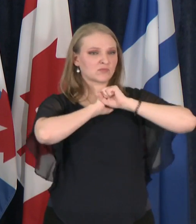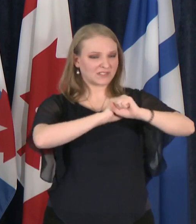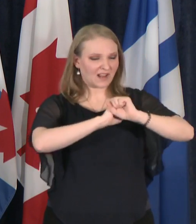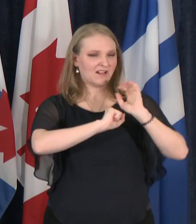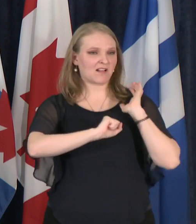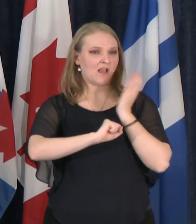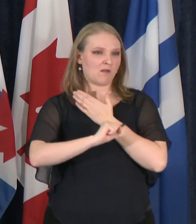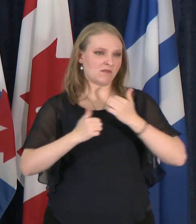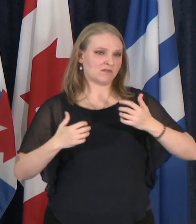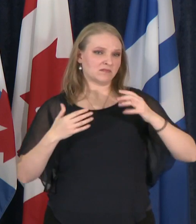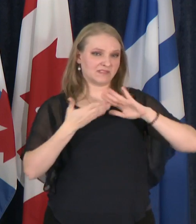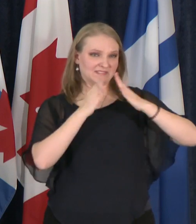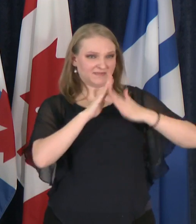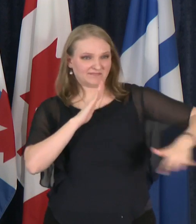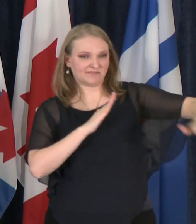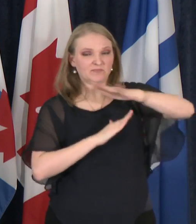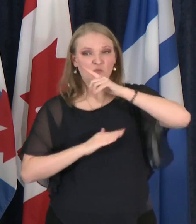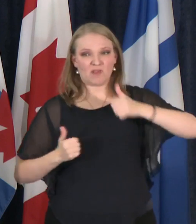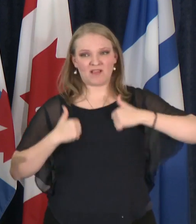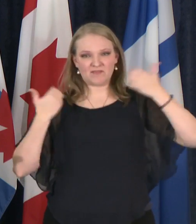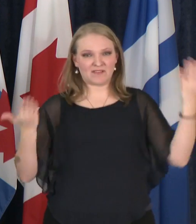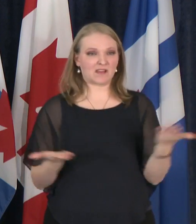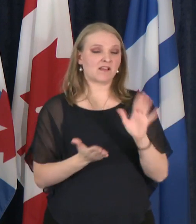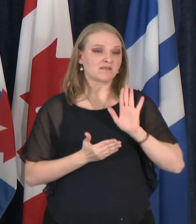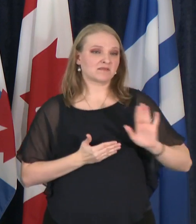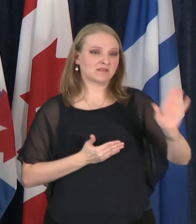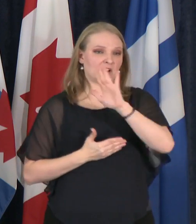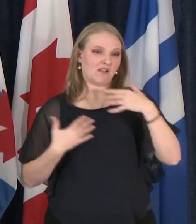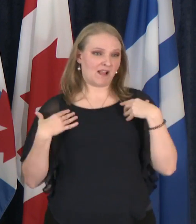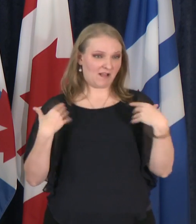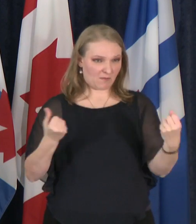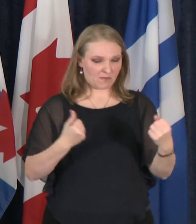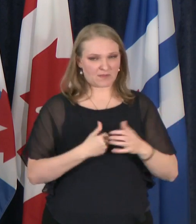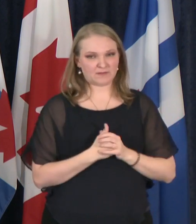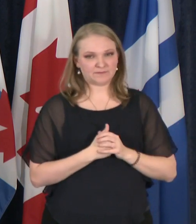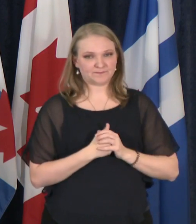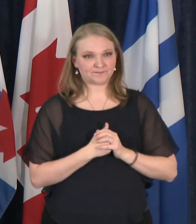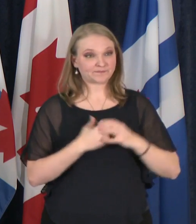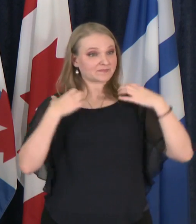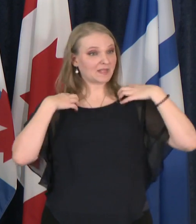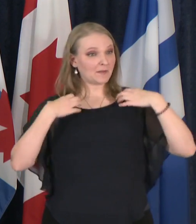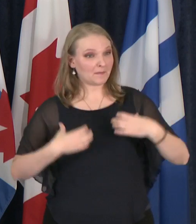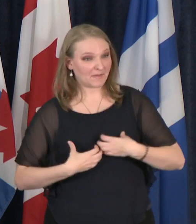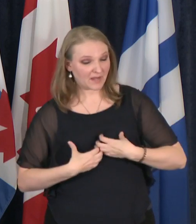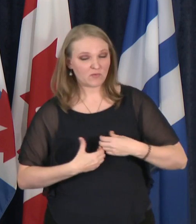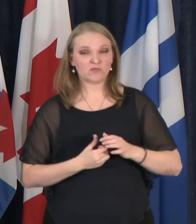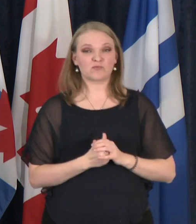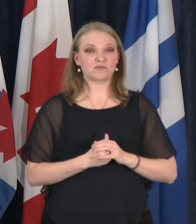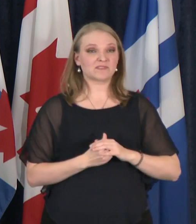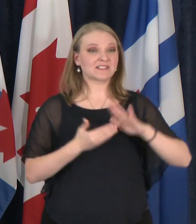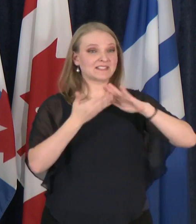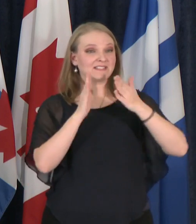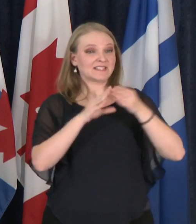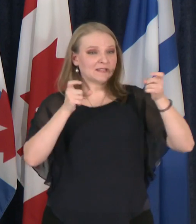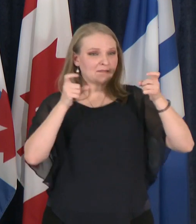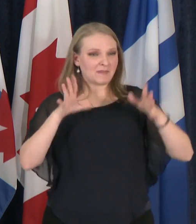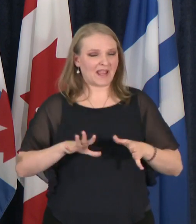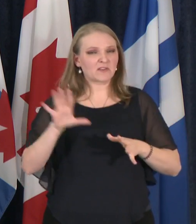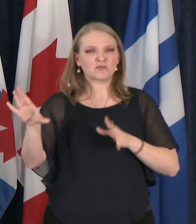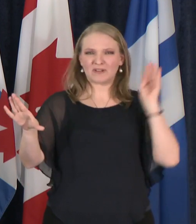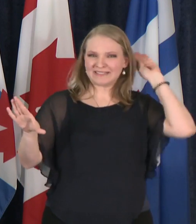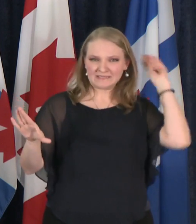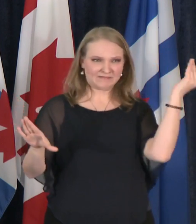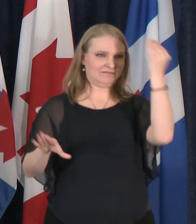of our city. I know our mayor and our city manager have this front of mind and